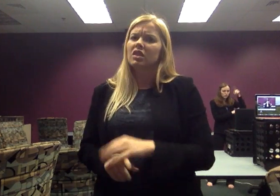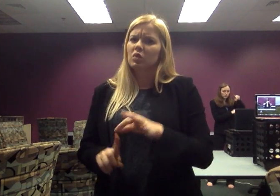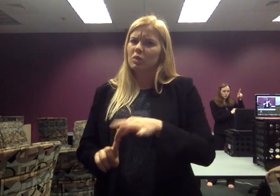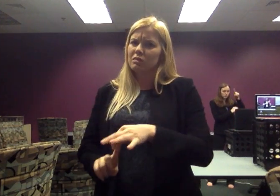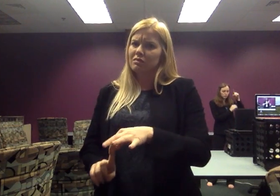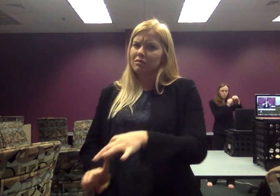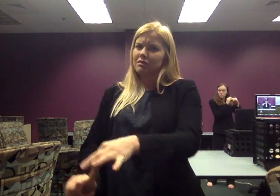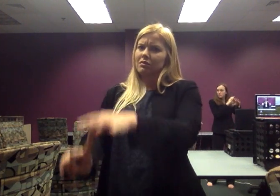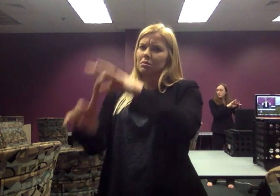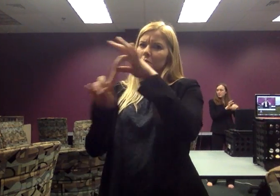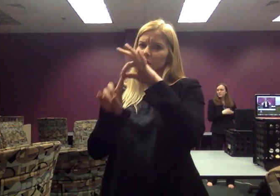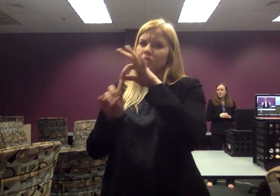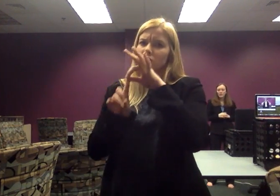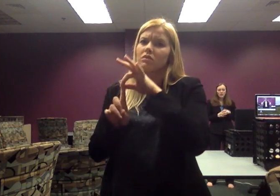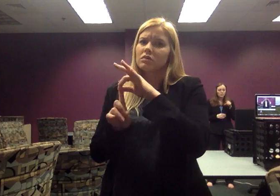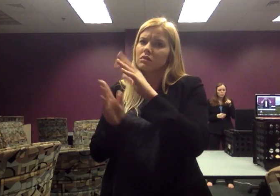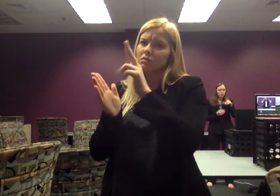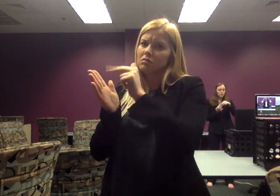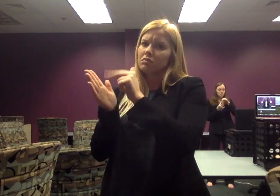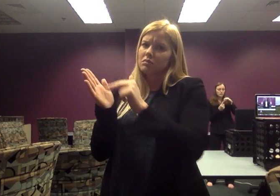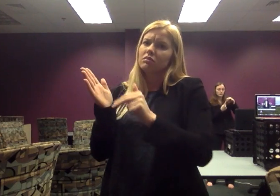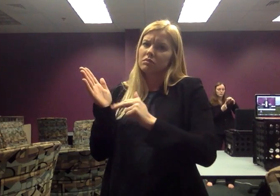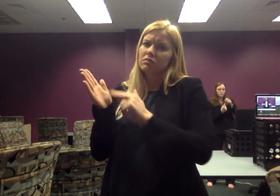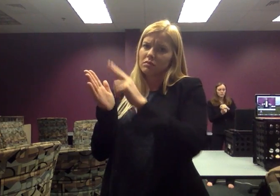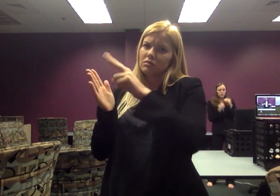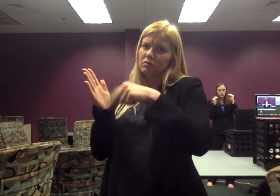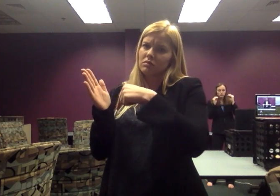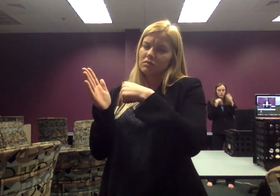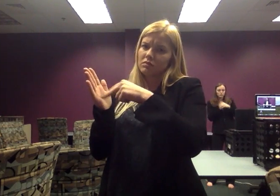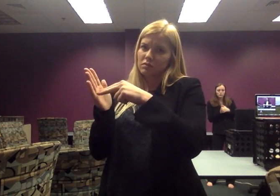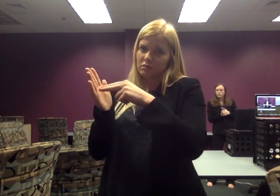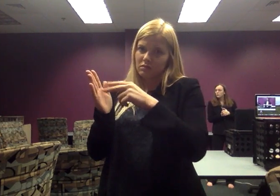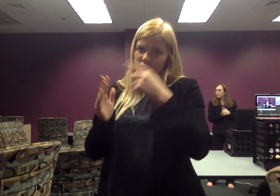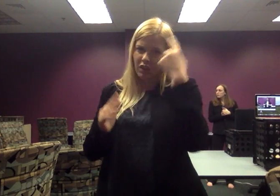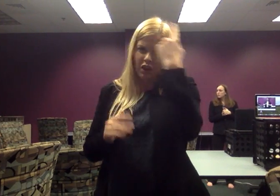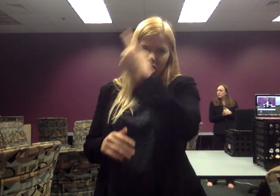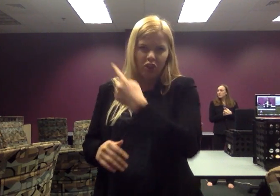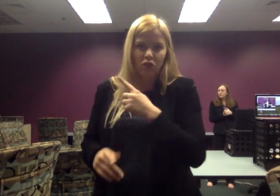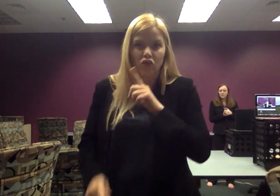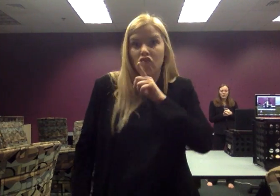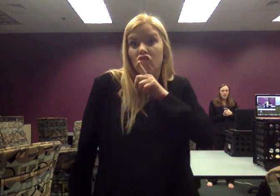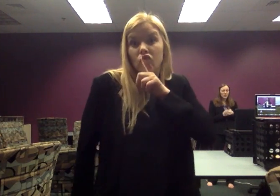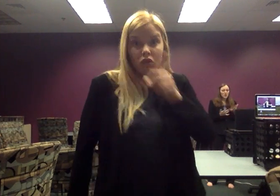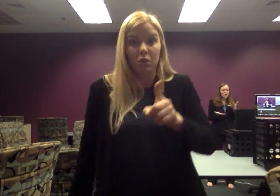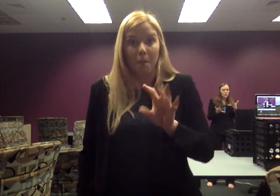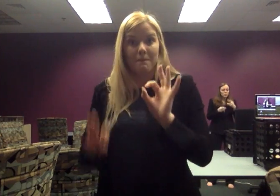changed objects so they didn't look exactly real. What do we call that when something isn't exactly real looking?